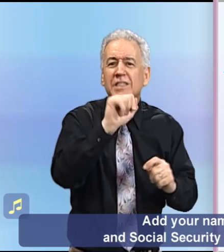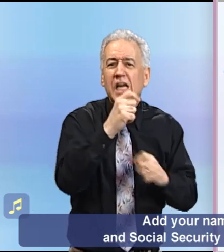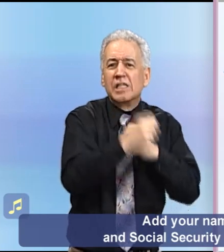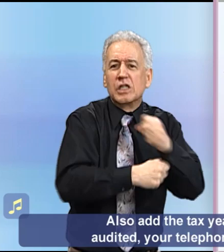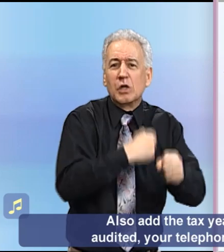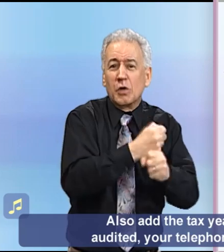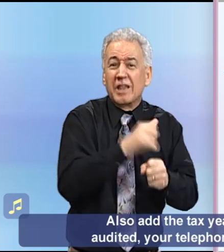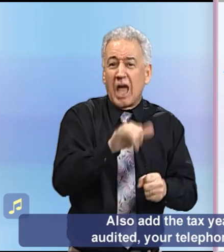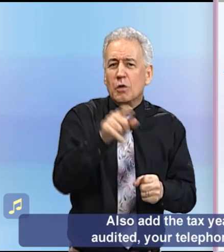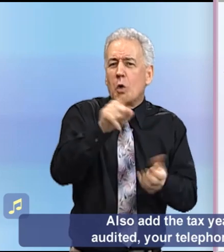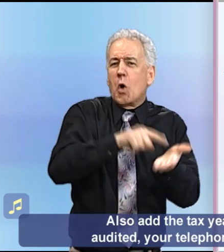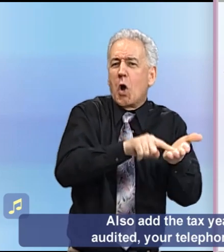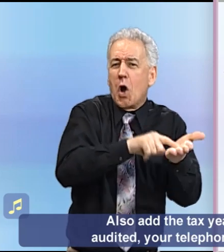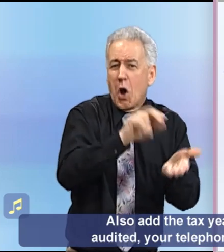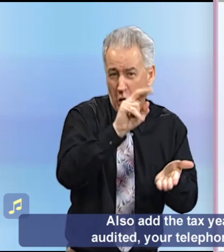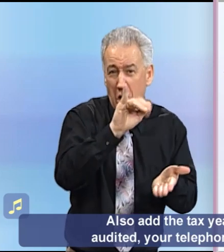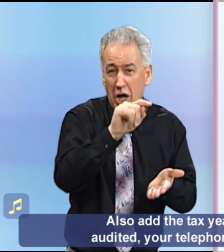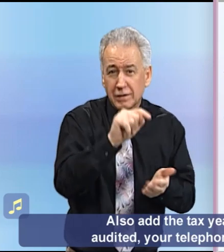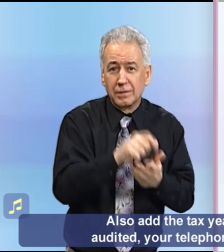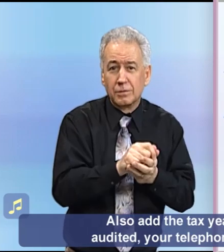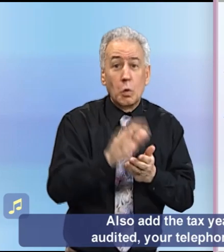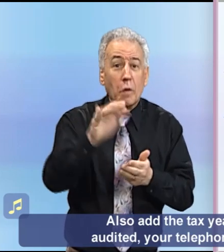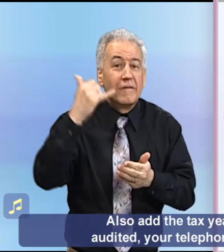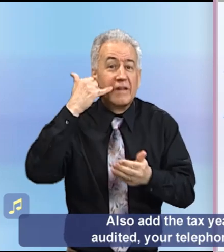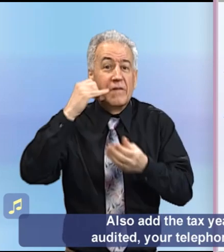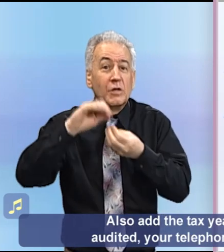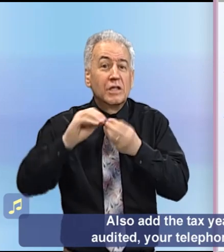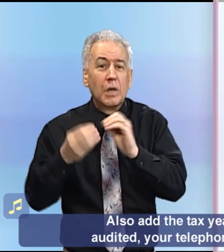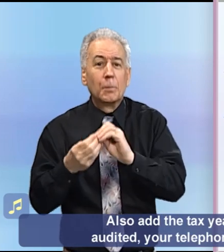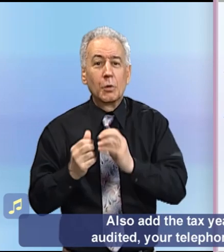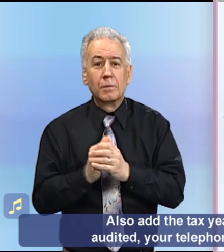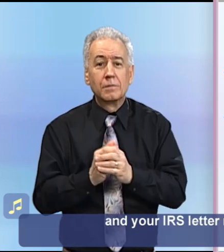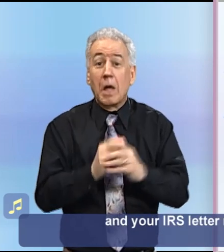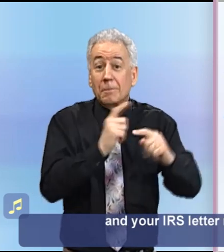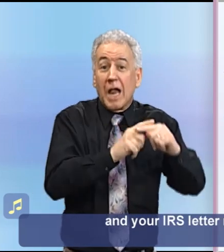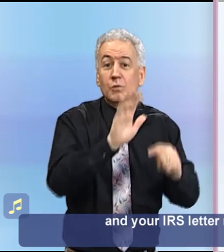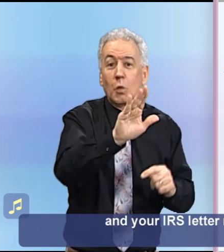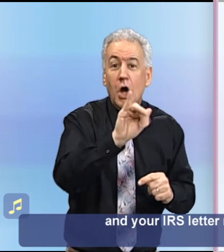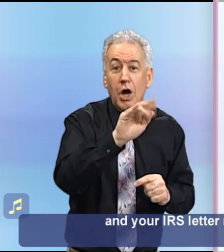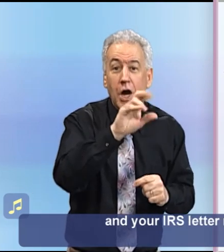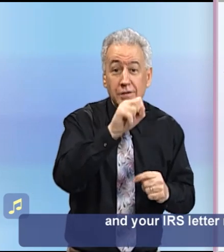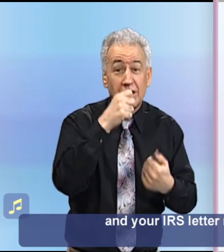also add the tax you're being audited your telephone number and your IRS letter number